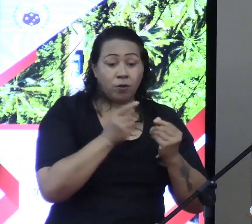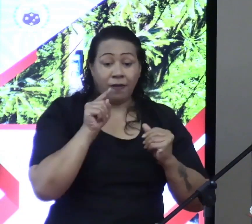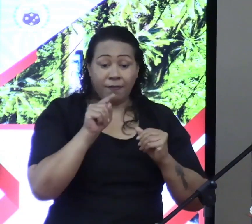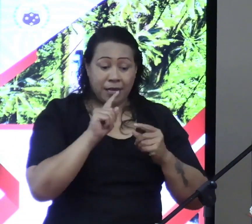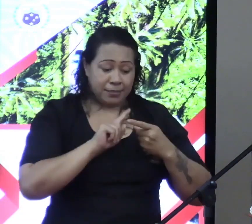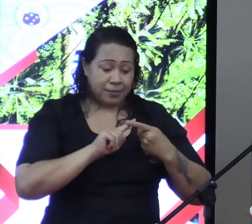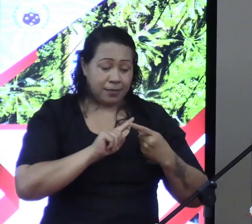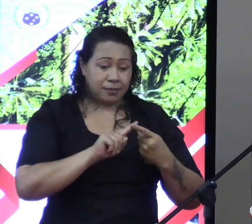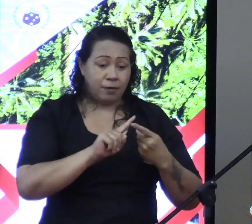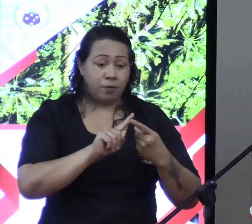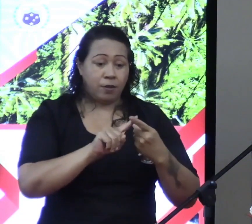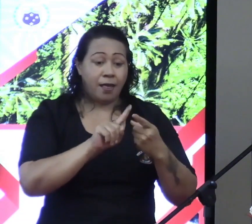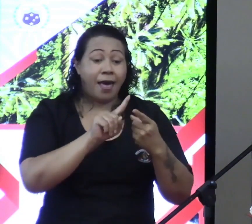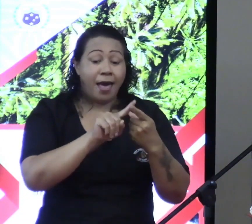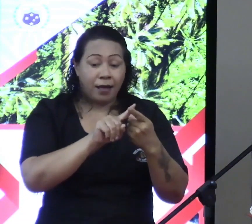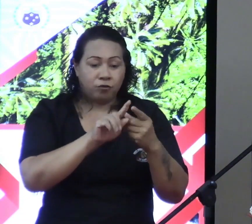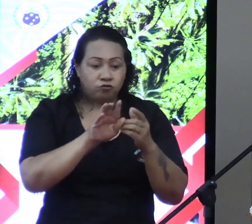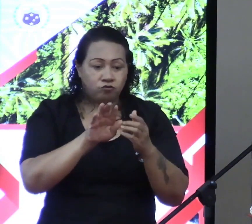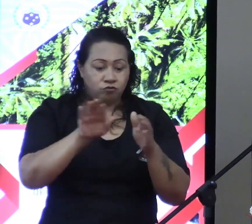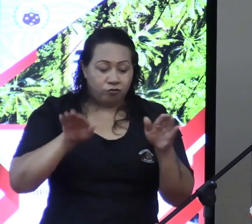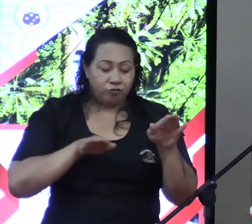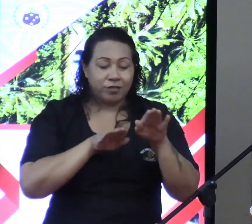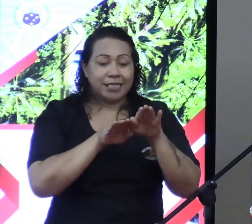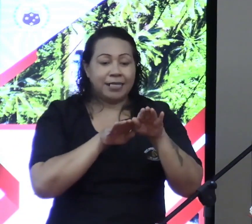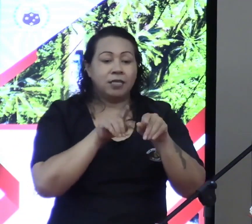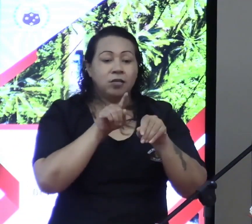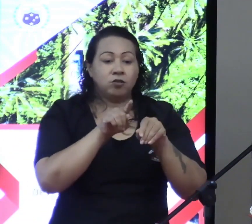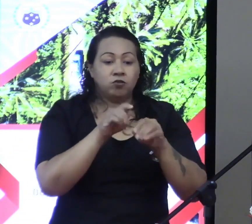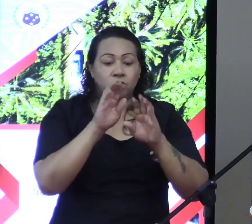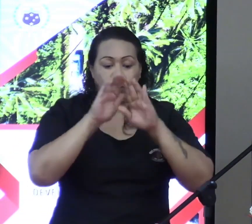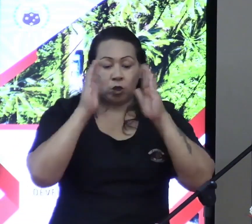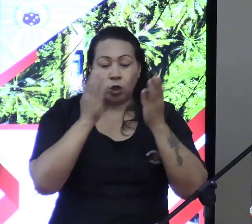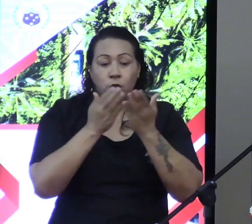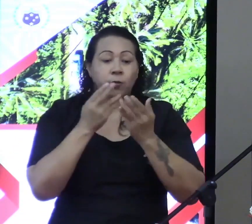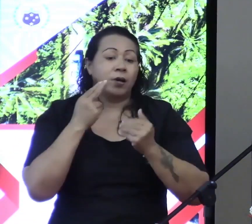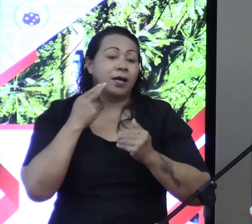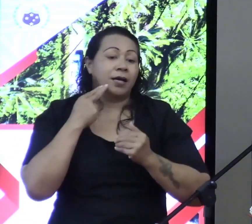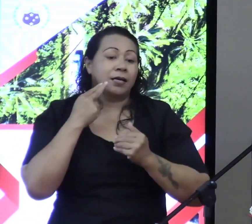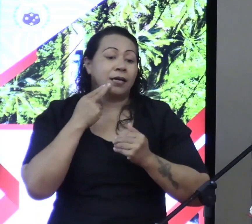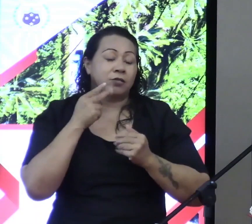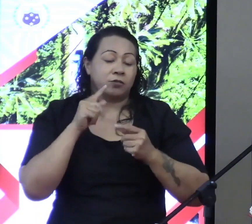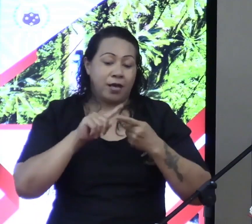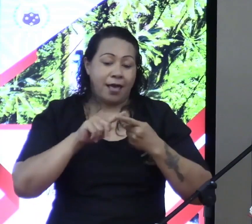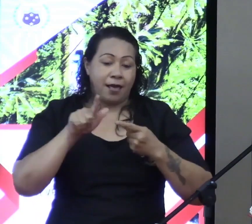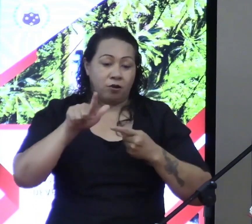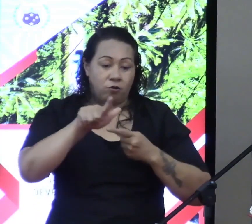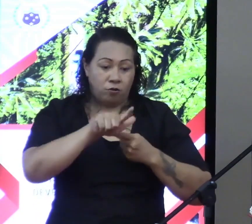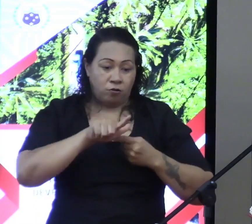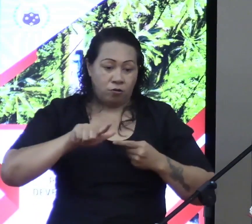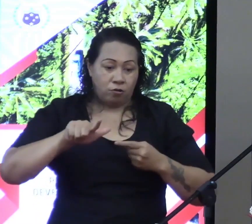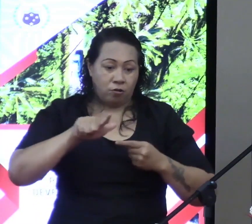sustainable and resilient to global, national, and local pressures.